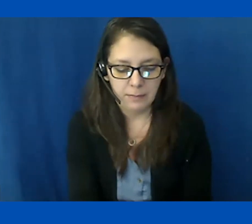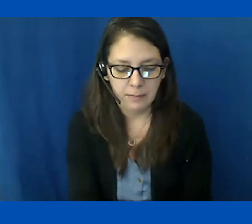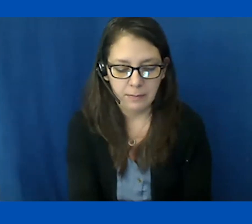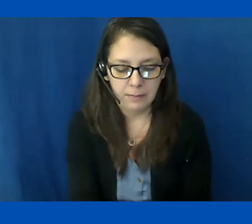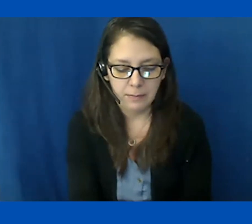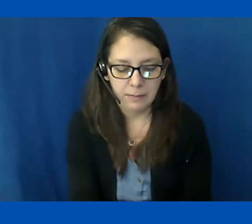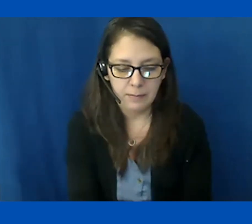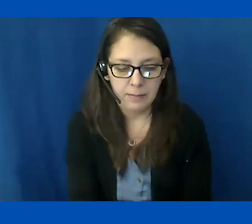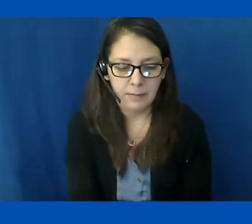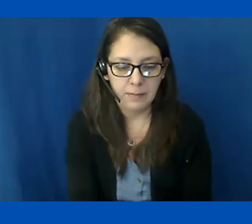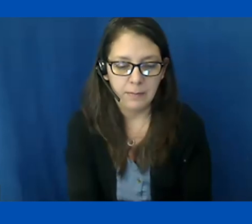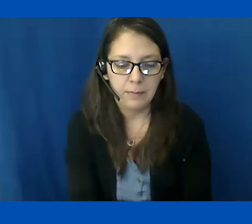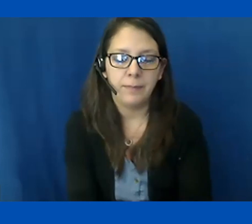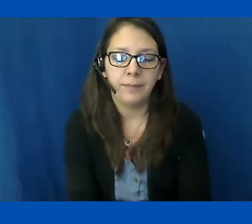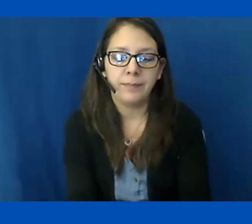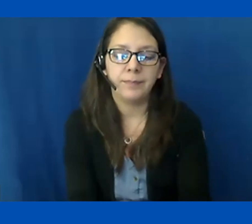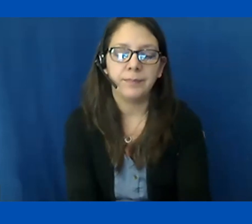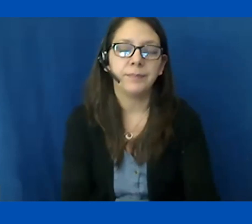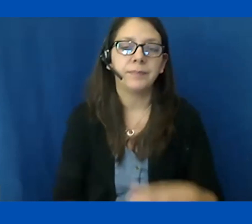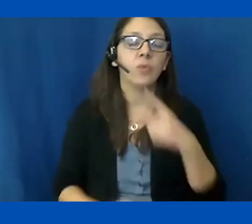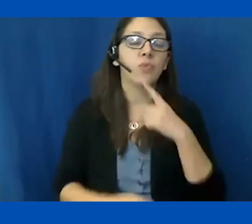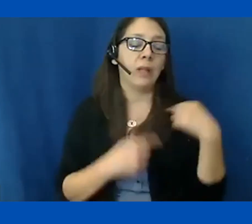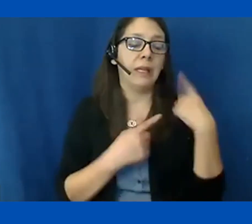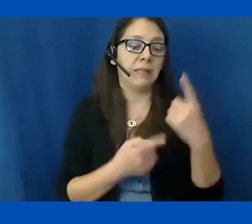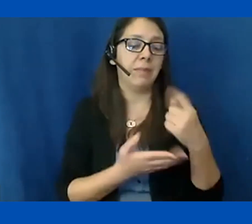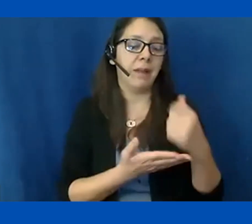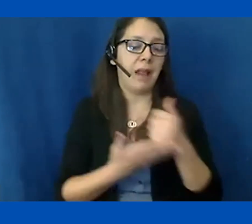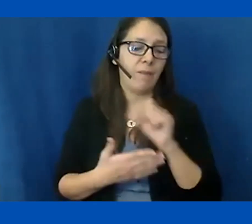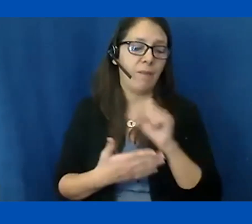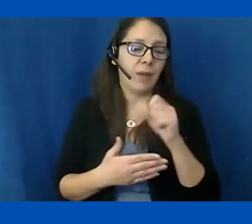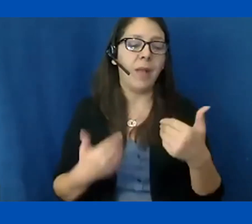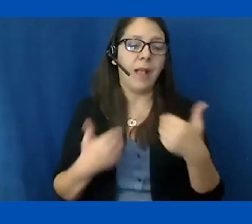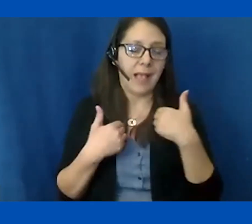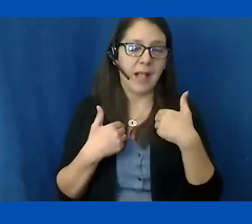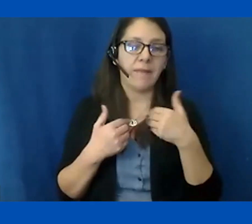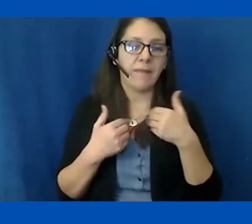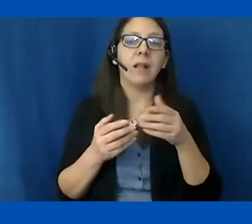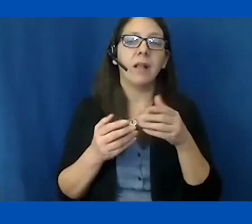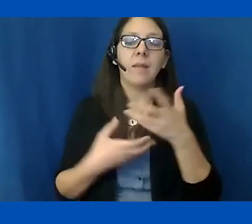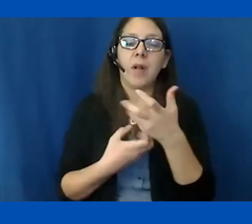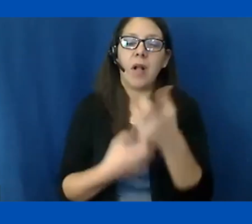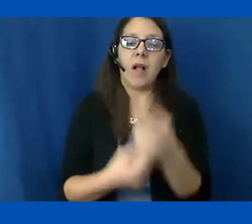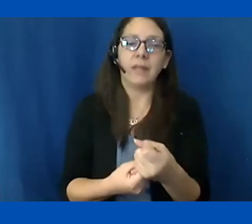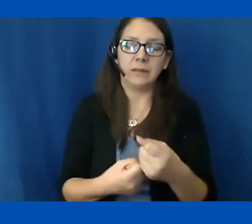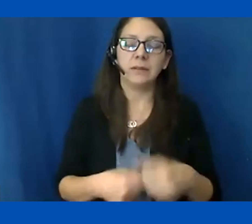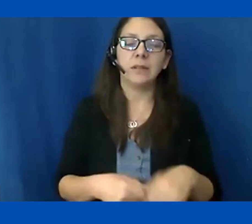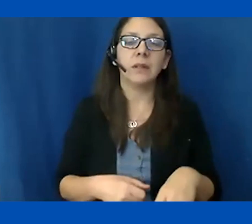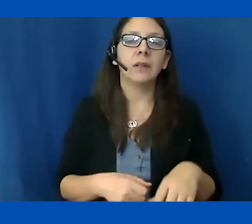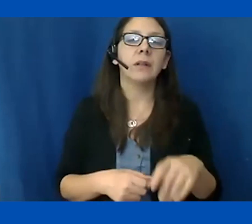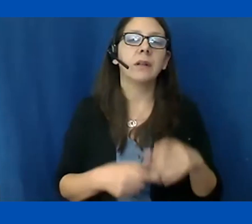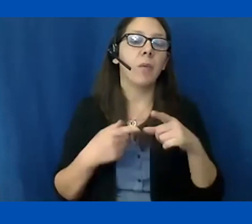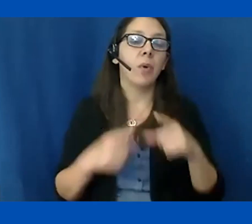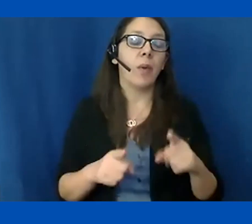have confidence, and you, without being, I was going to say adversarial, but without, while keeping